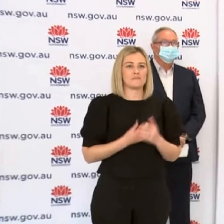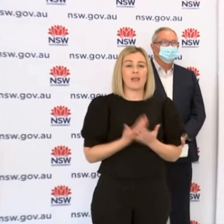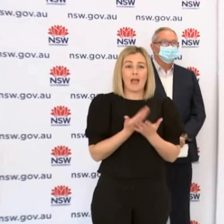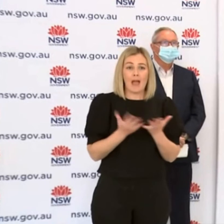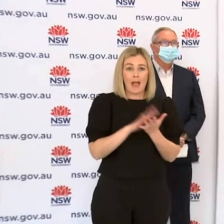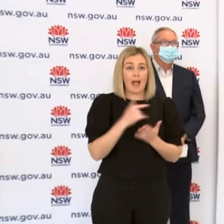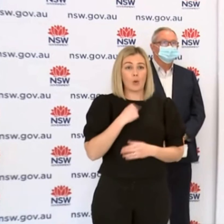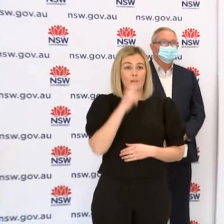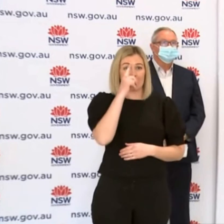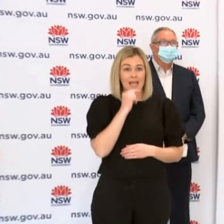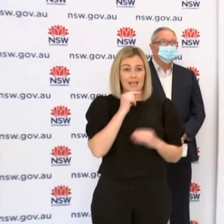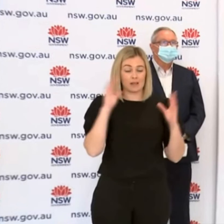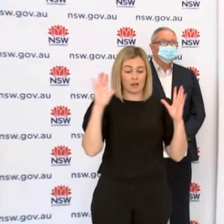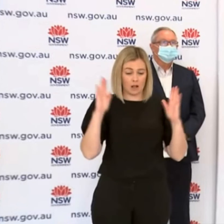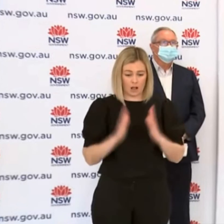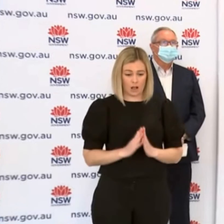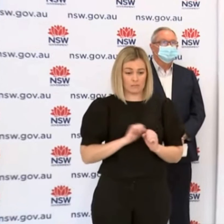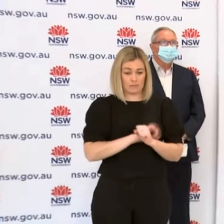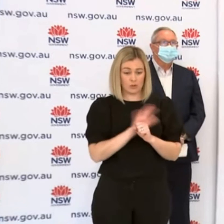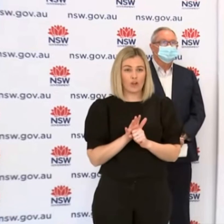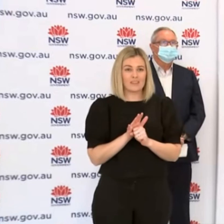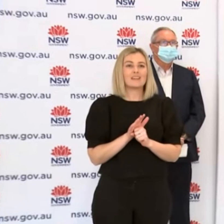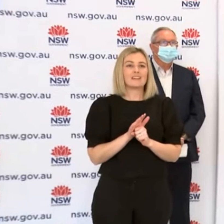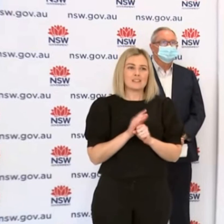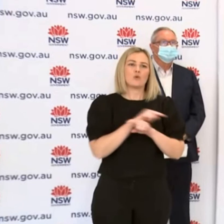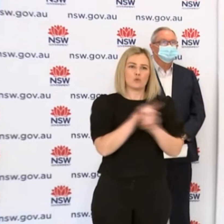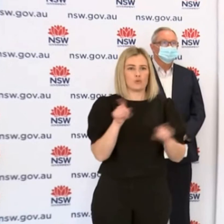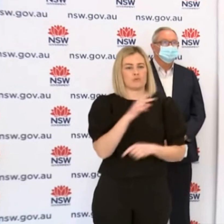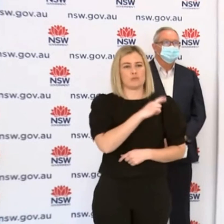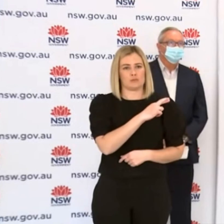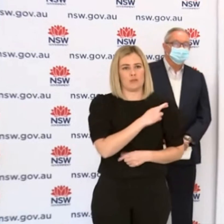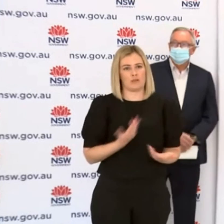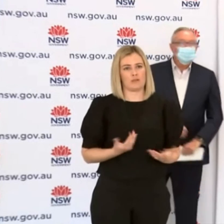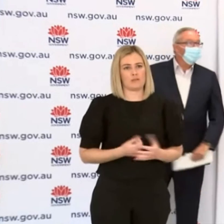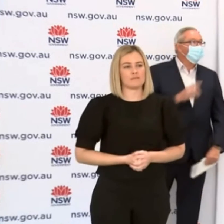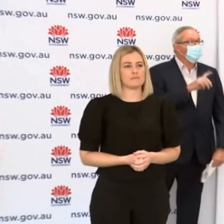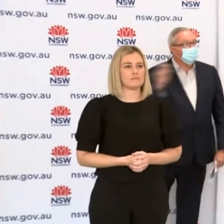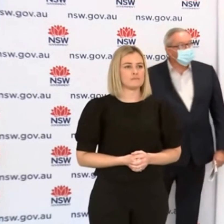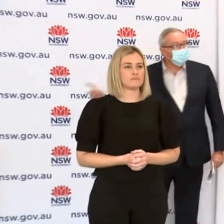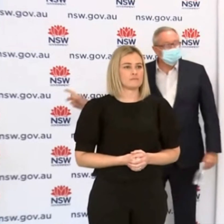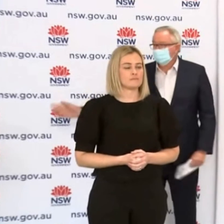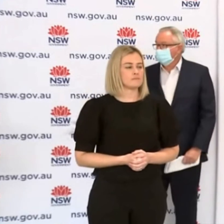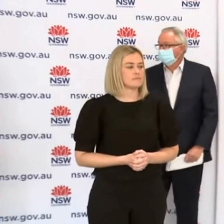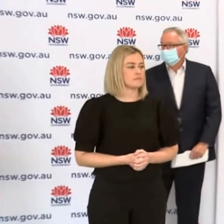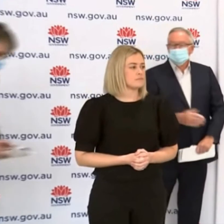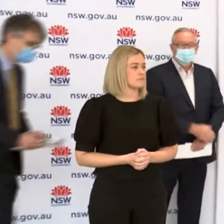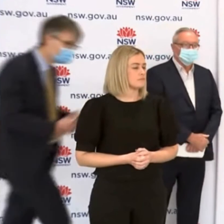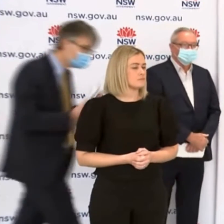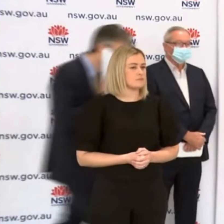very challenging time and a very serious issue that we are all faced with. Dr. McAnulty,